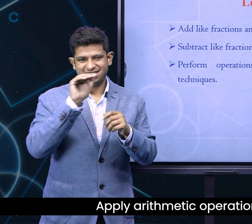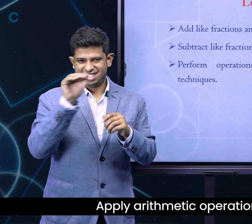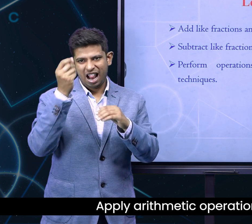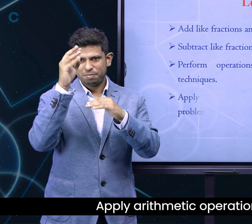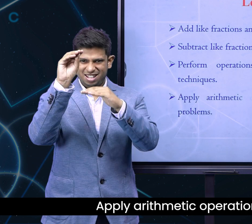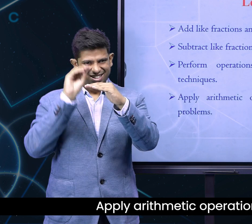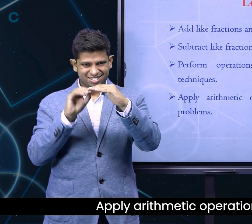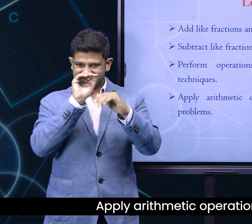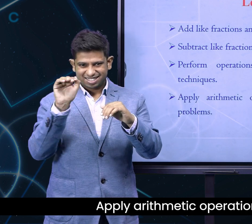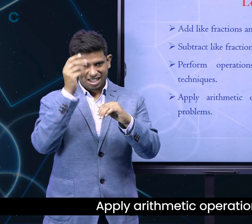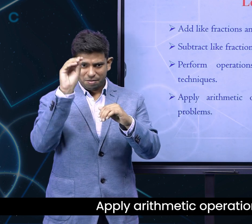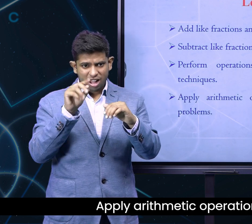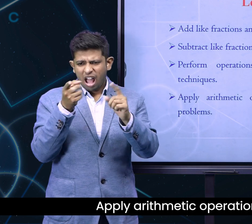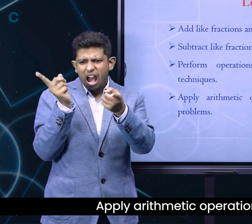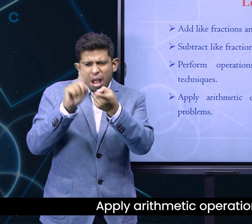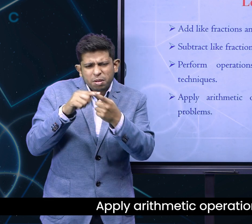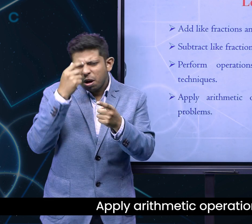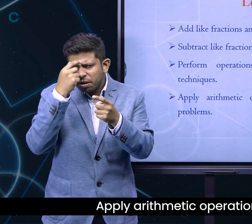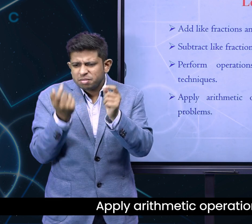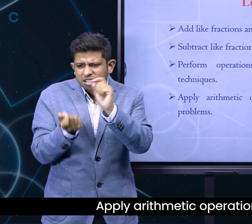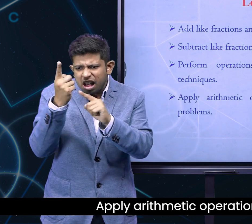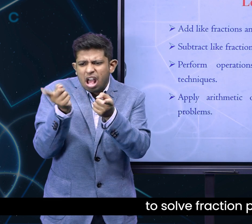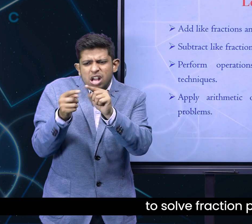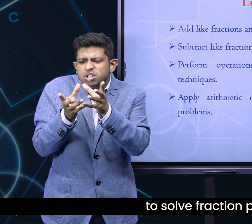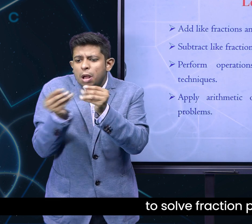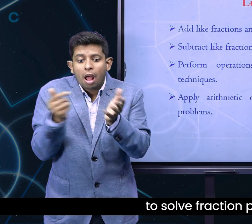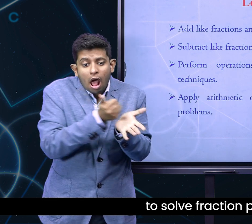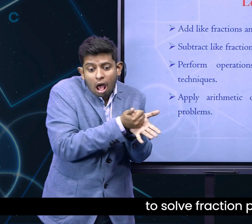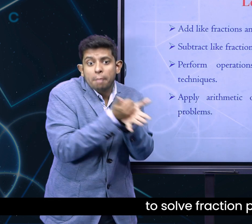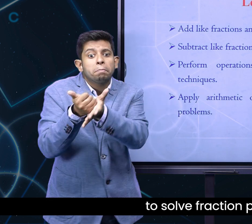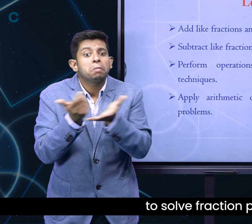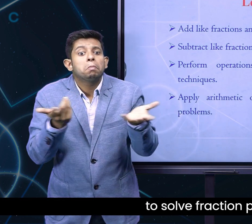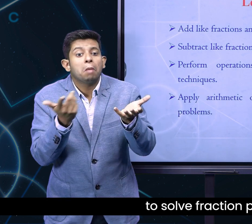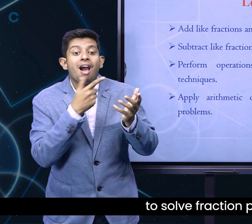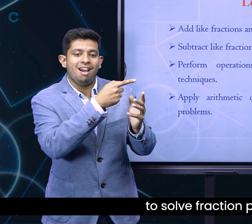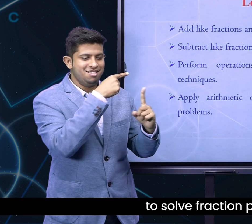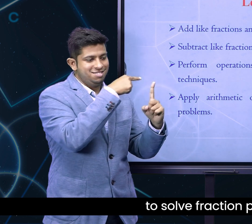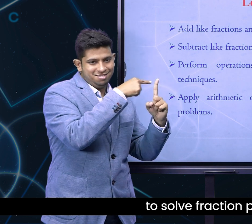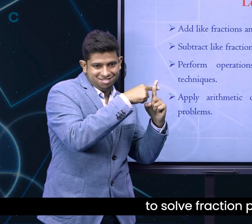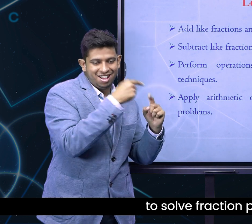Apply arithmetic operations systematically to solve fraction problems.